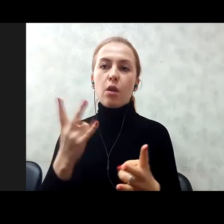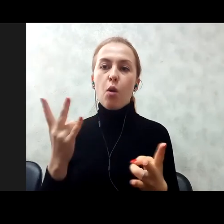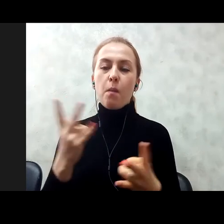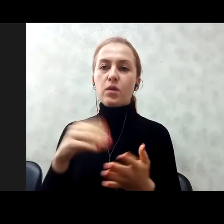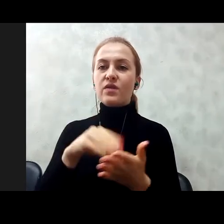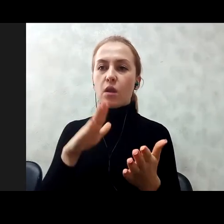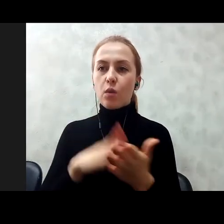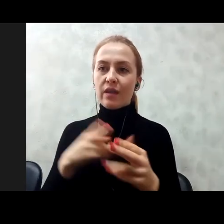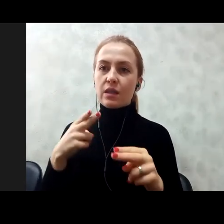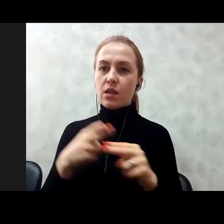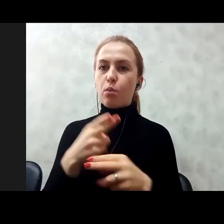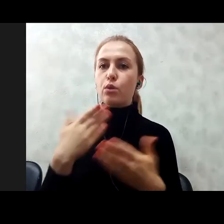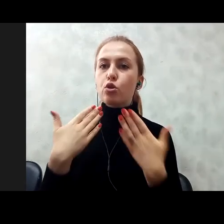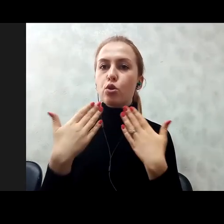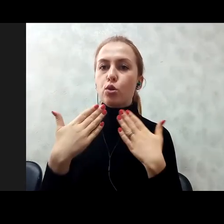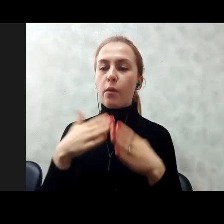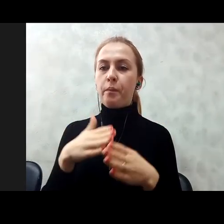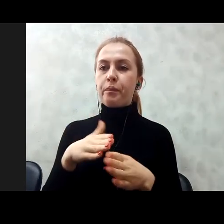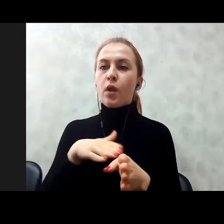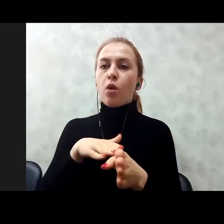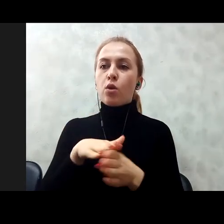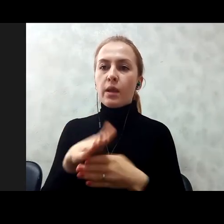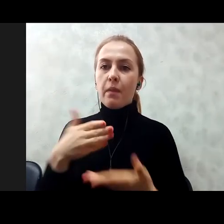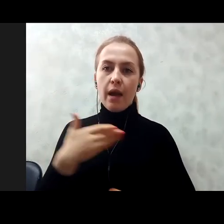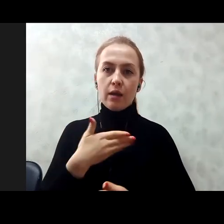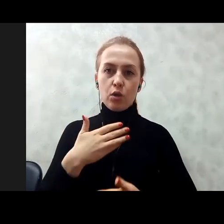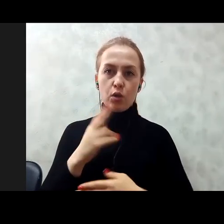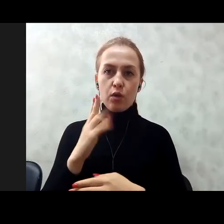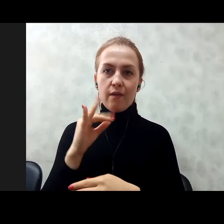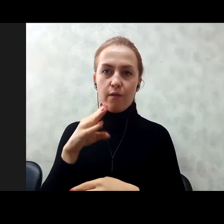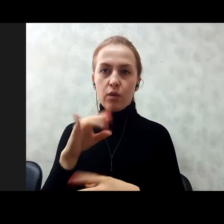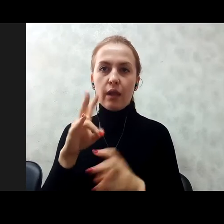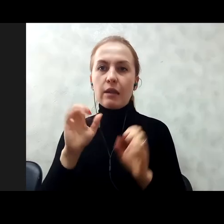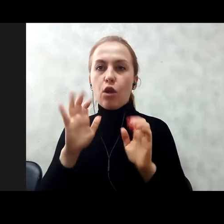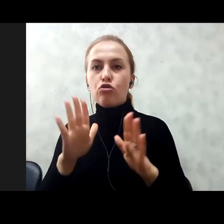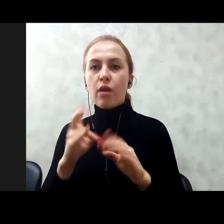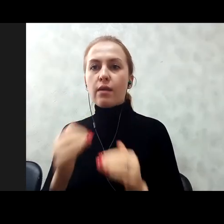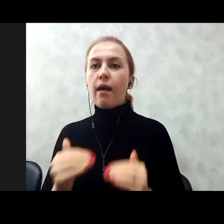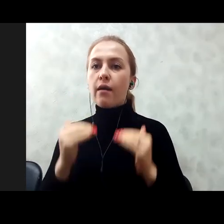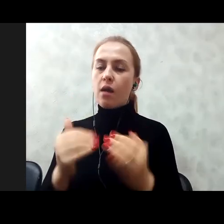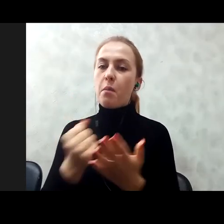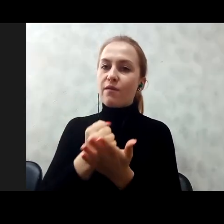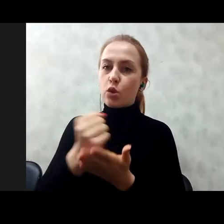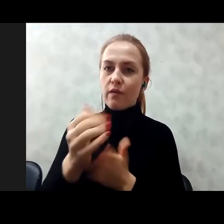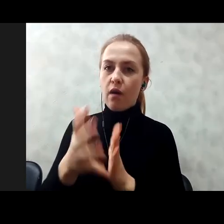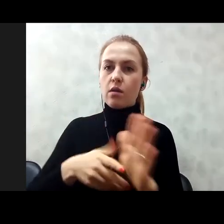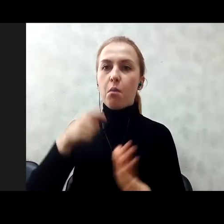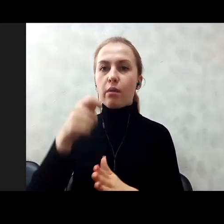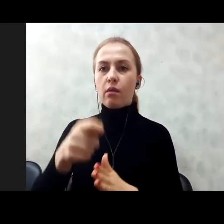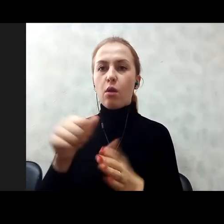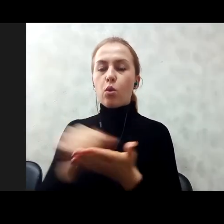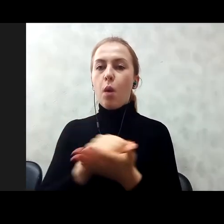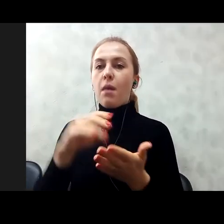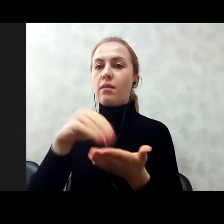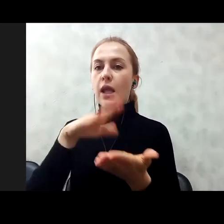the working group will work on that, and it's really important to have a safety catch in order to